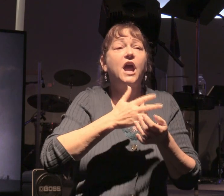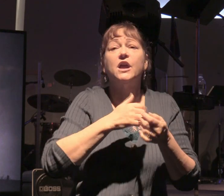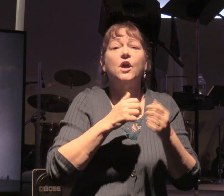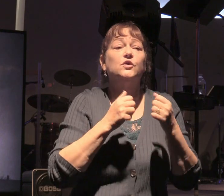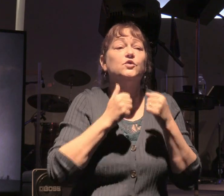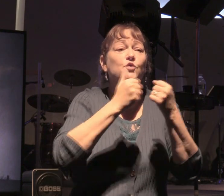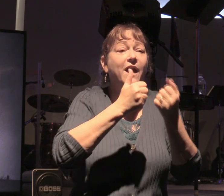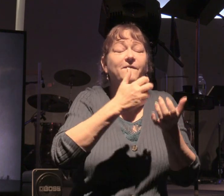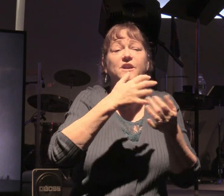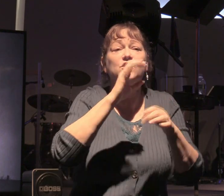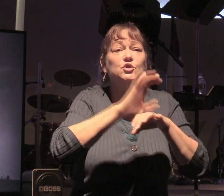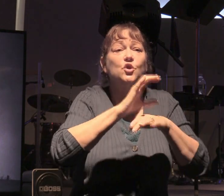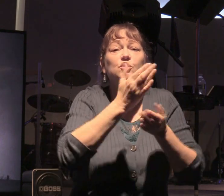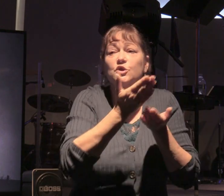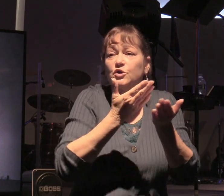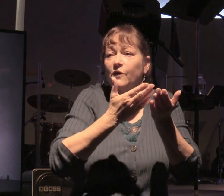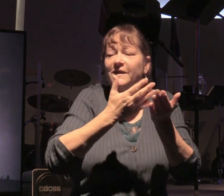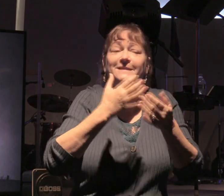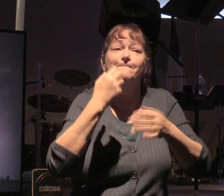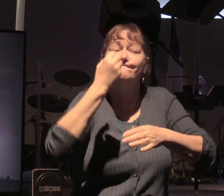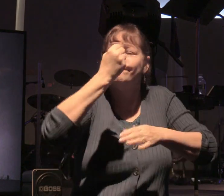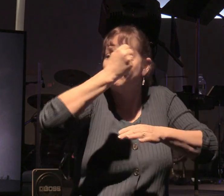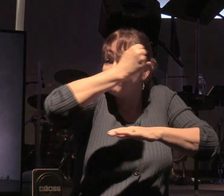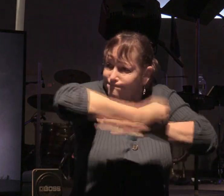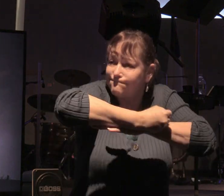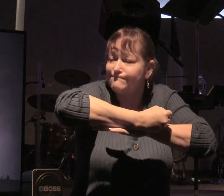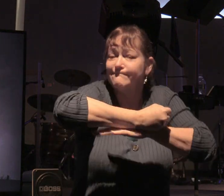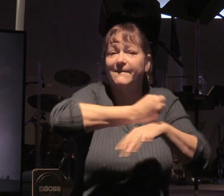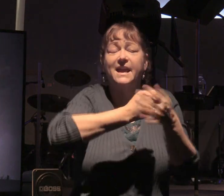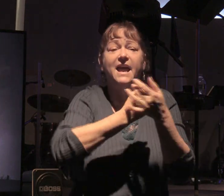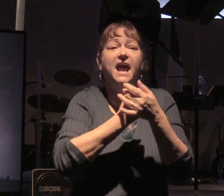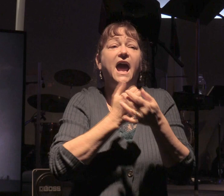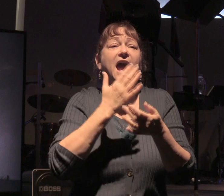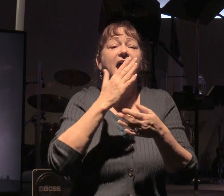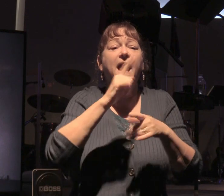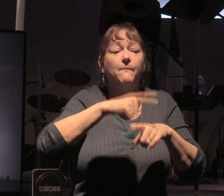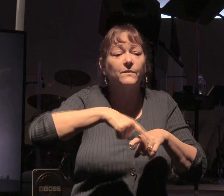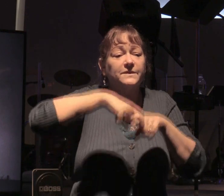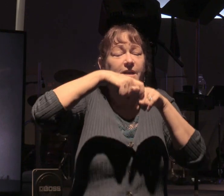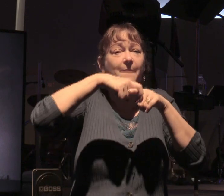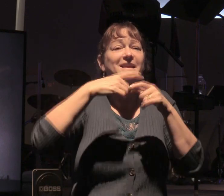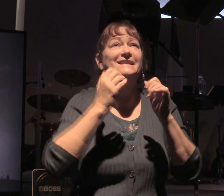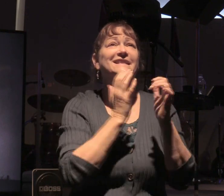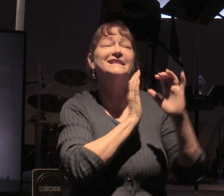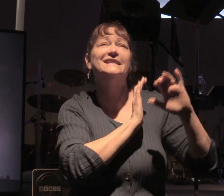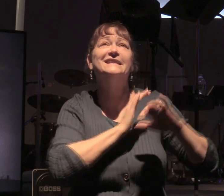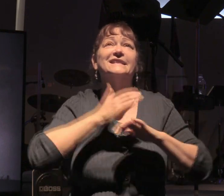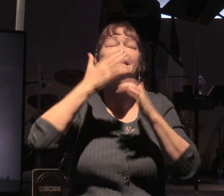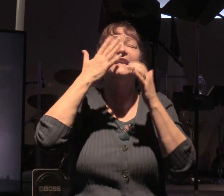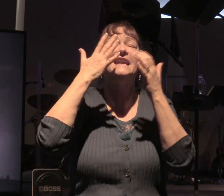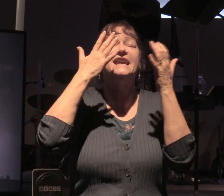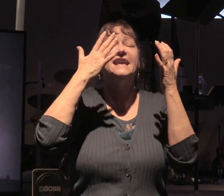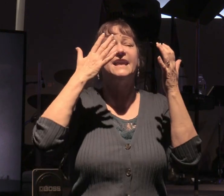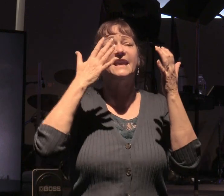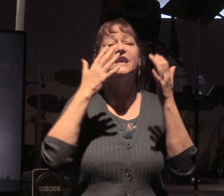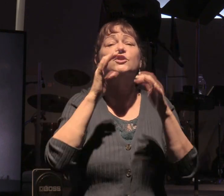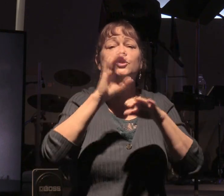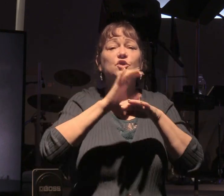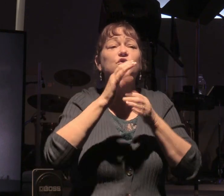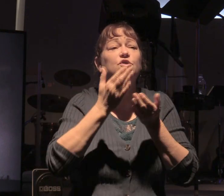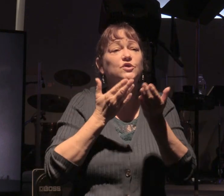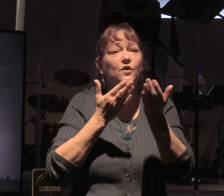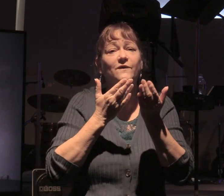services, and forbidden singing and chanting in religious services while decreeing that